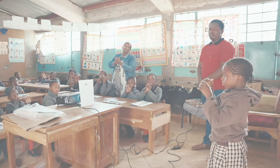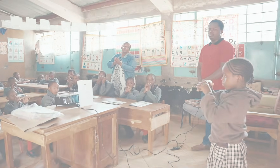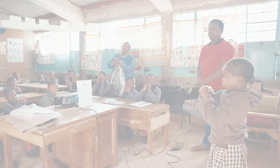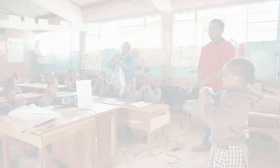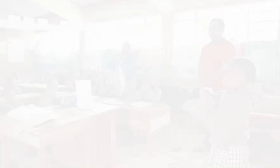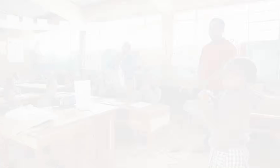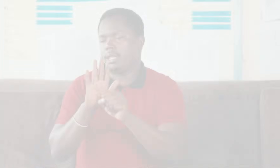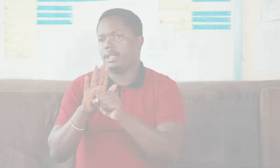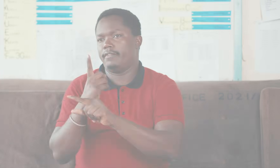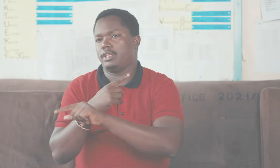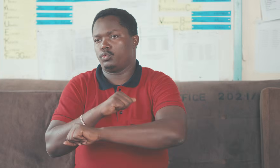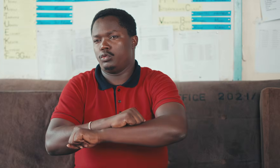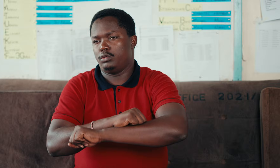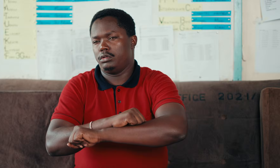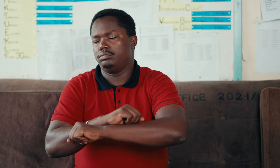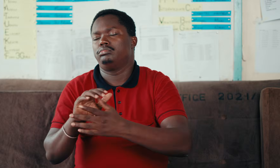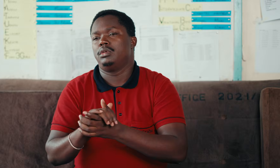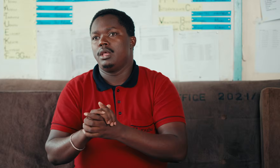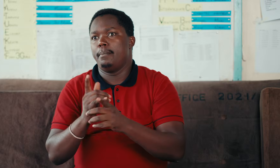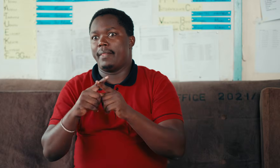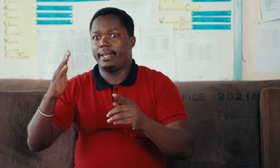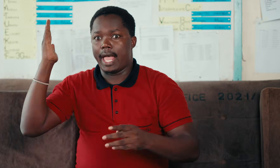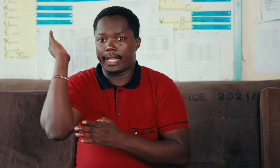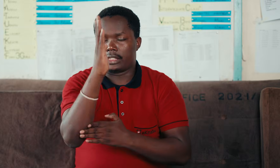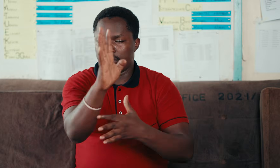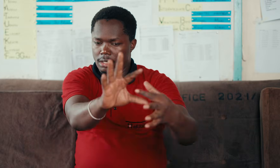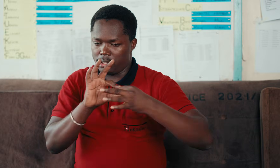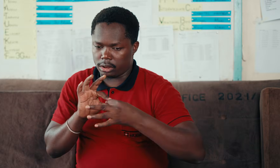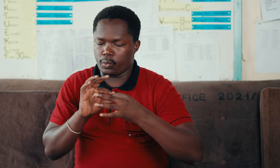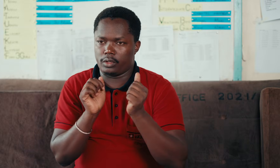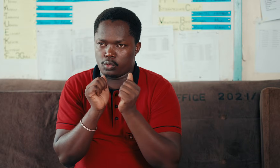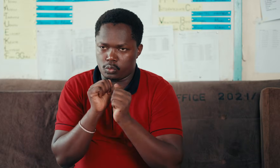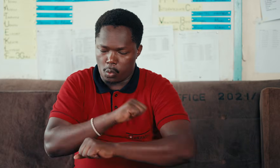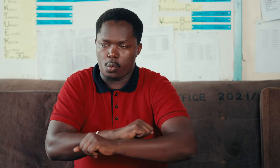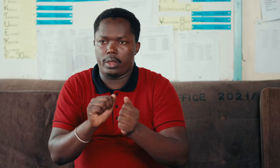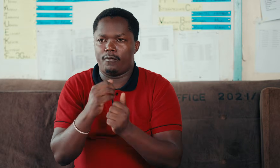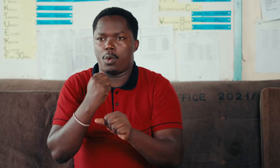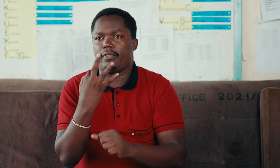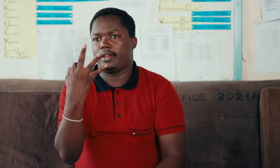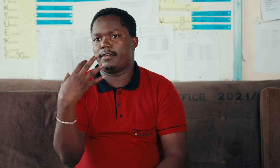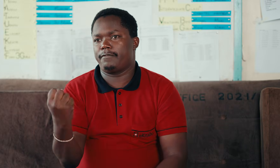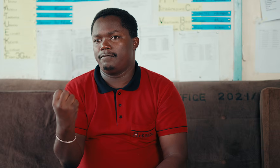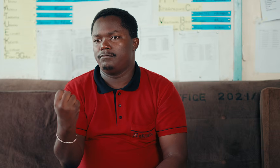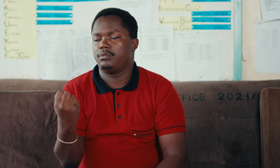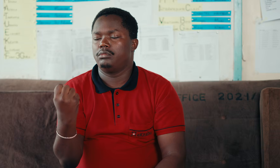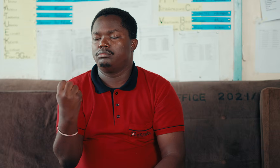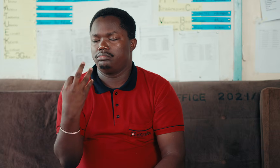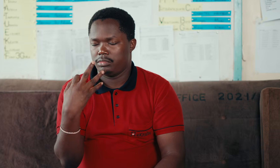well. So we have worked in different schools, as I mentioned, but we directly engage with the school.